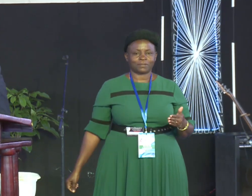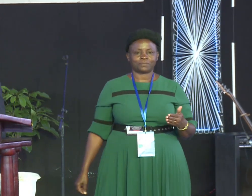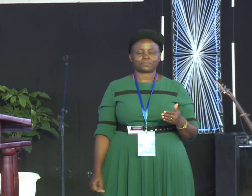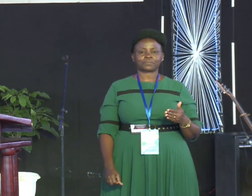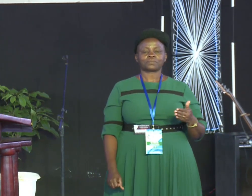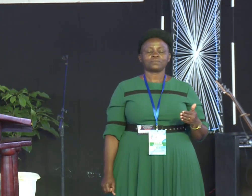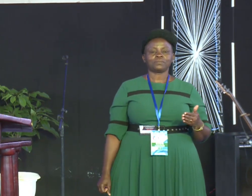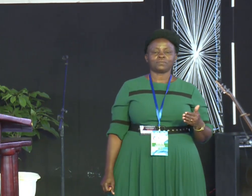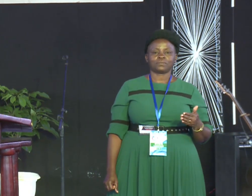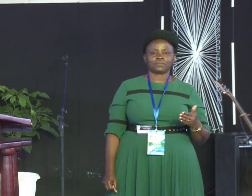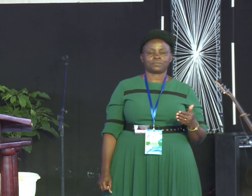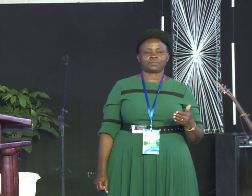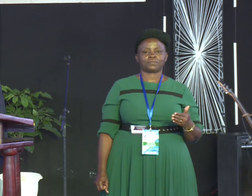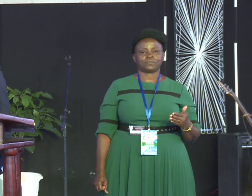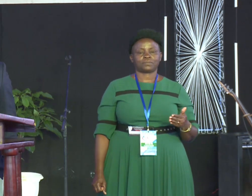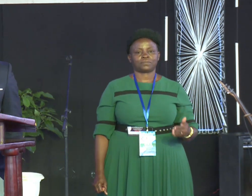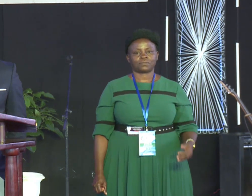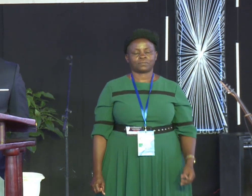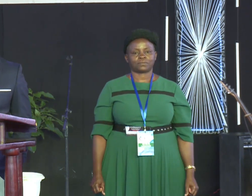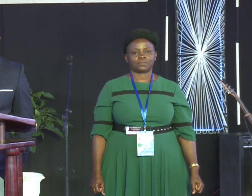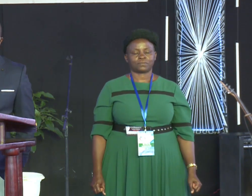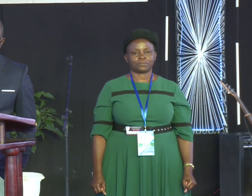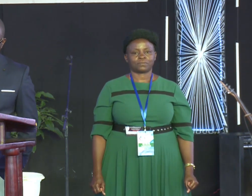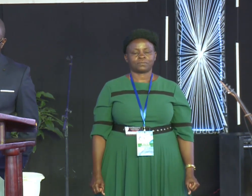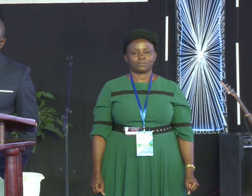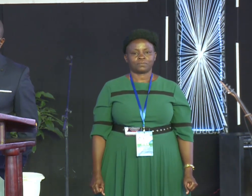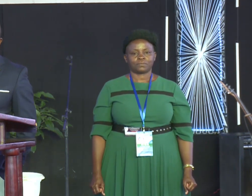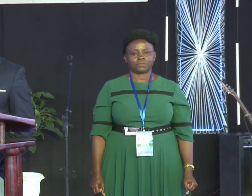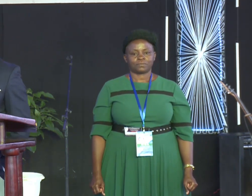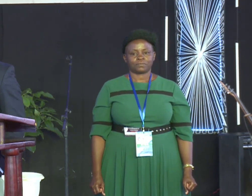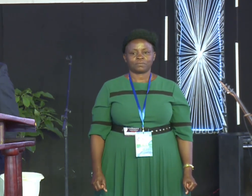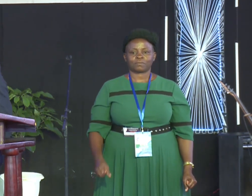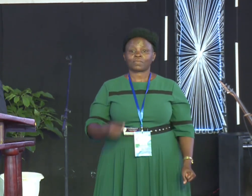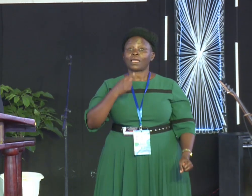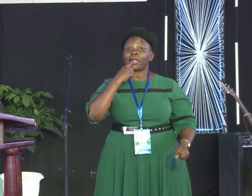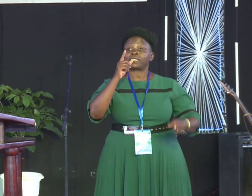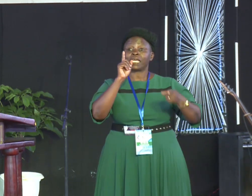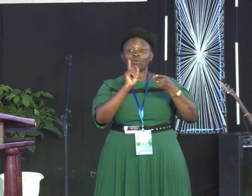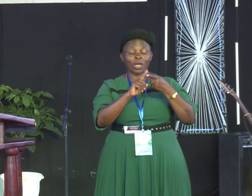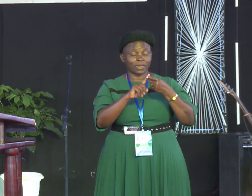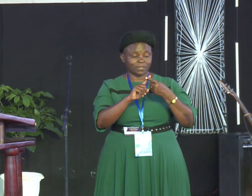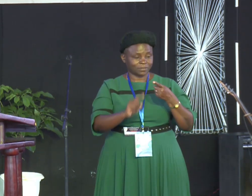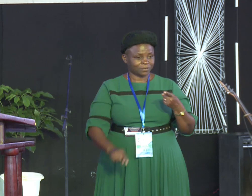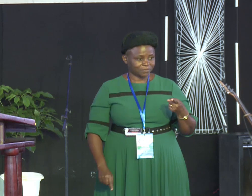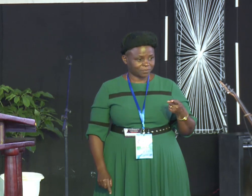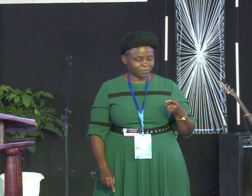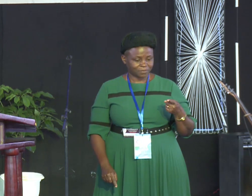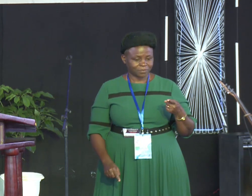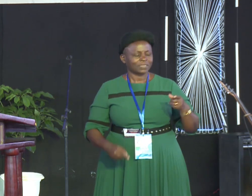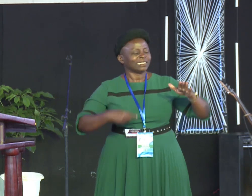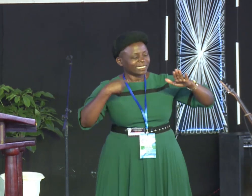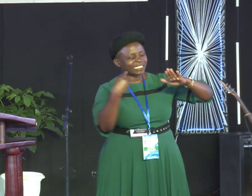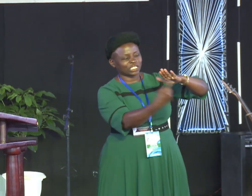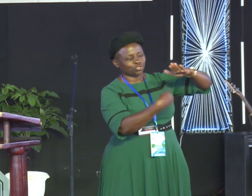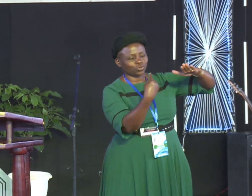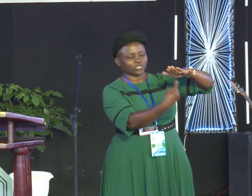tools or three things that the Holy Spirit uses to build strength in our inner man. Nagambye ekisooka. First of all, embeera.